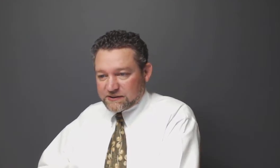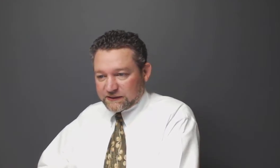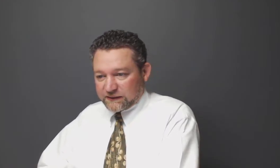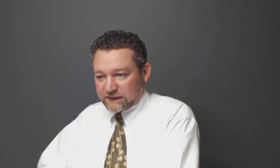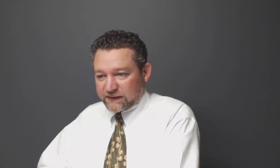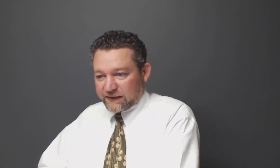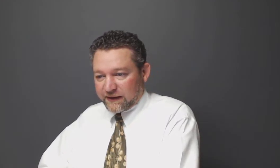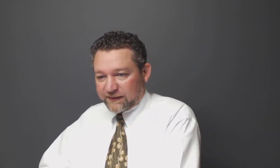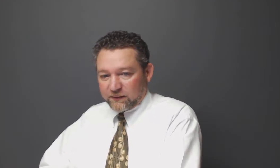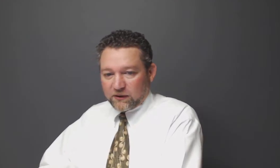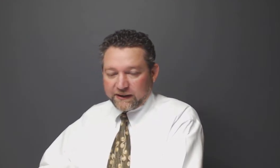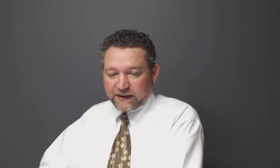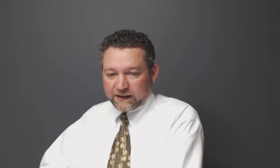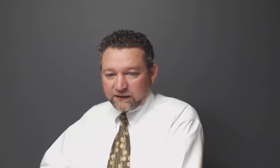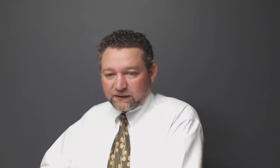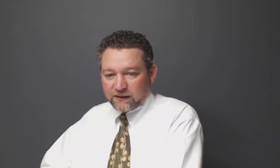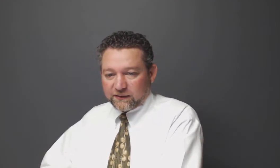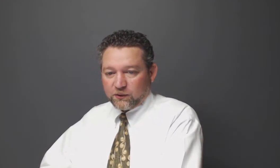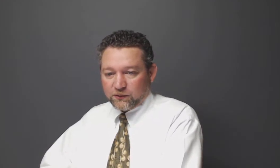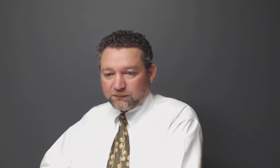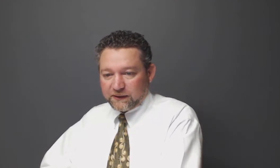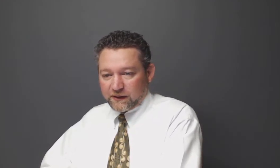salvation, and thy right hand hath holden me up.